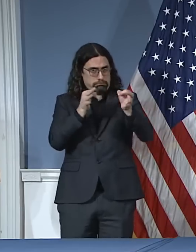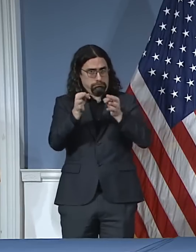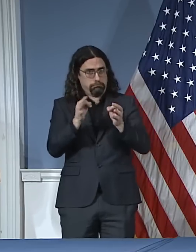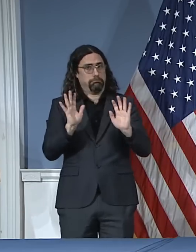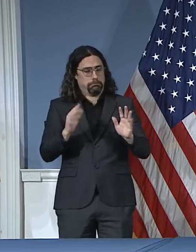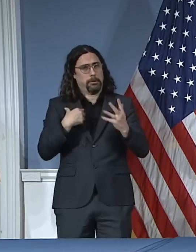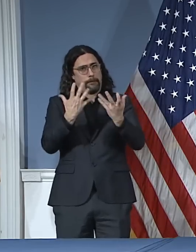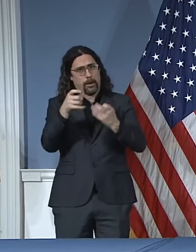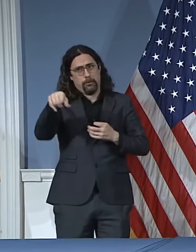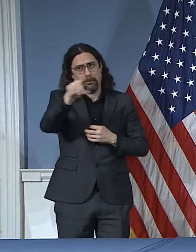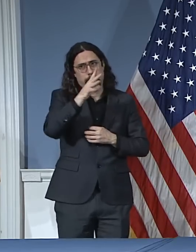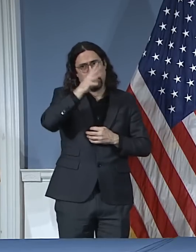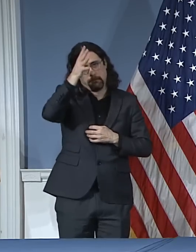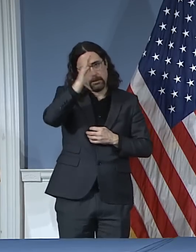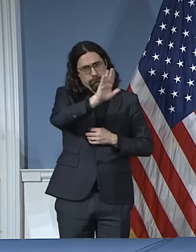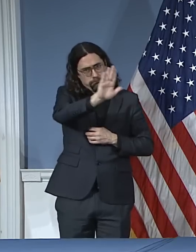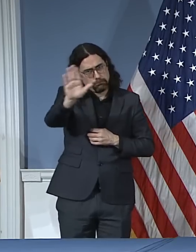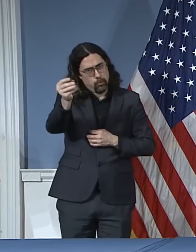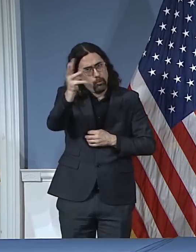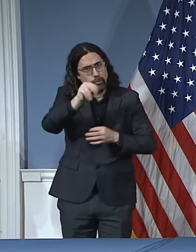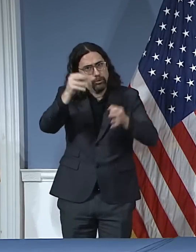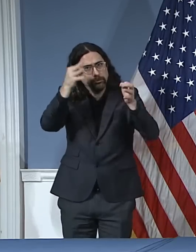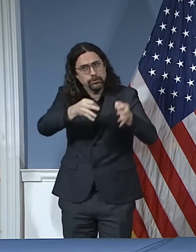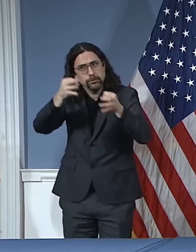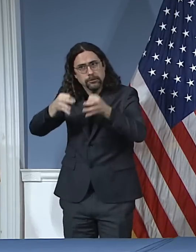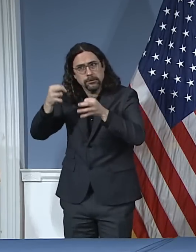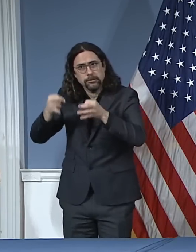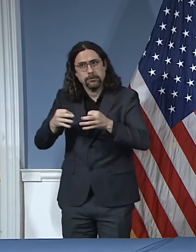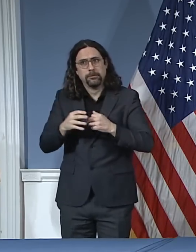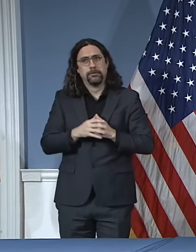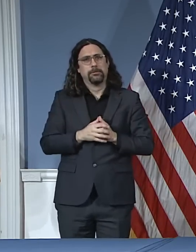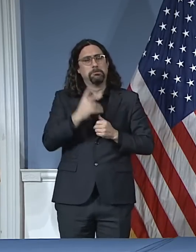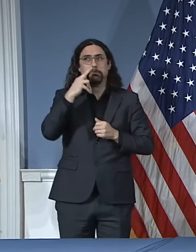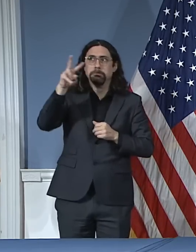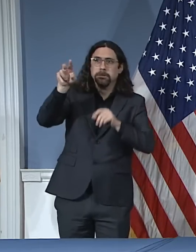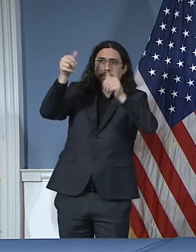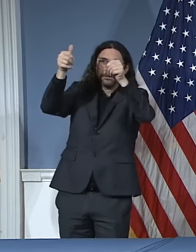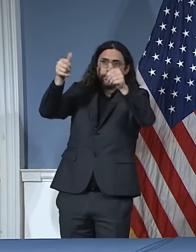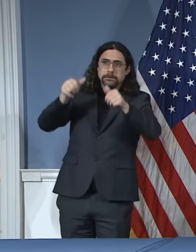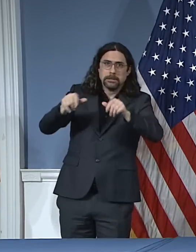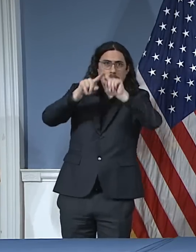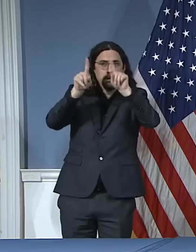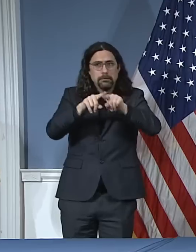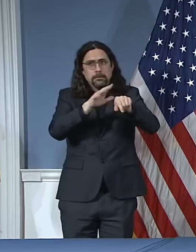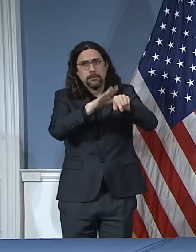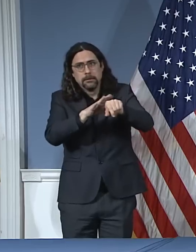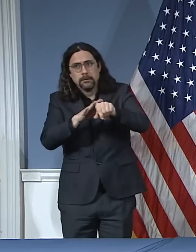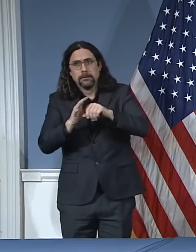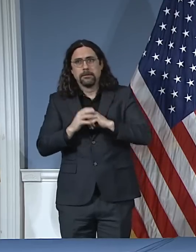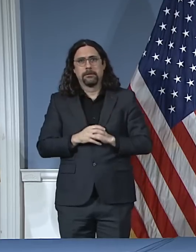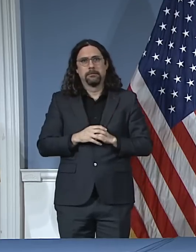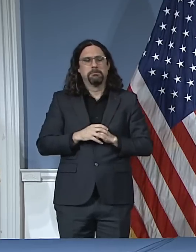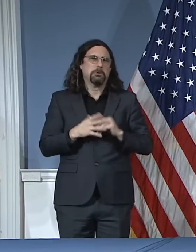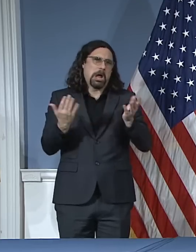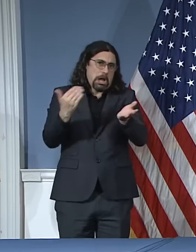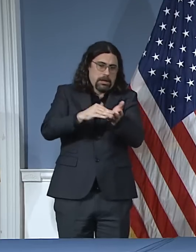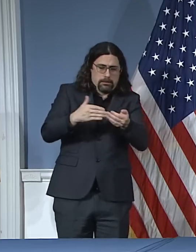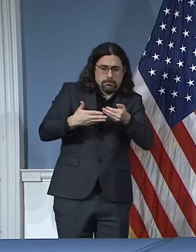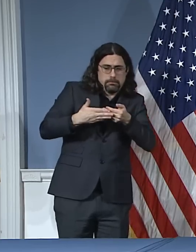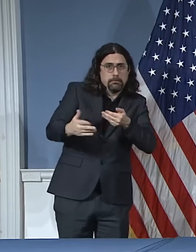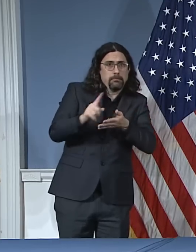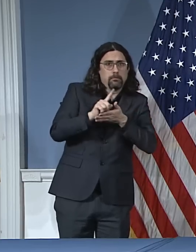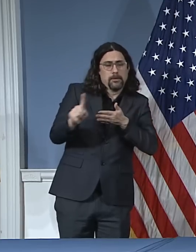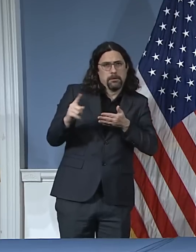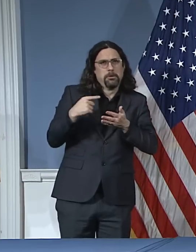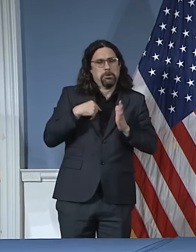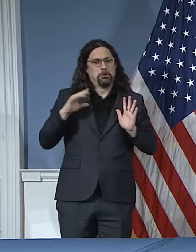signage. We'll constantly reiterate these rules, and we'll see how it goes for a week. If people are responsible about use of the playgrounds,